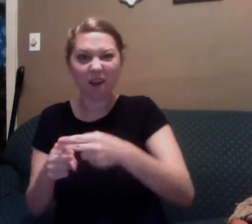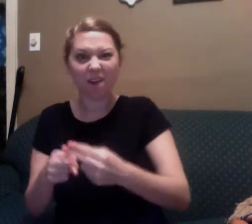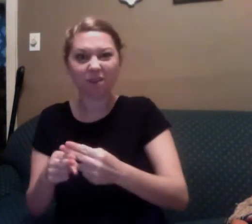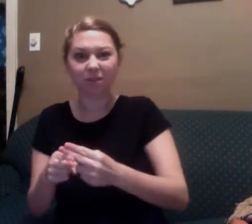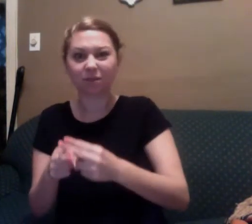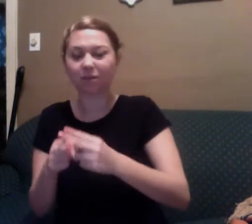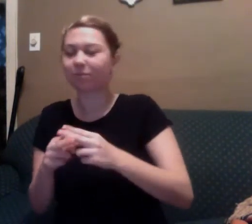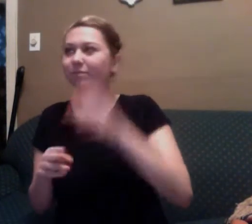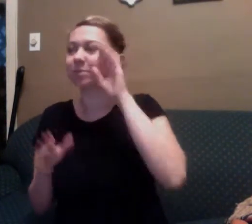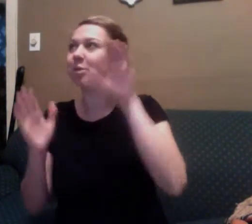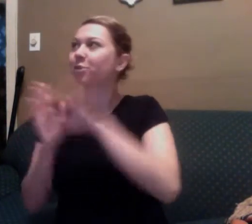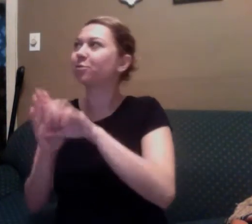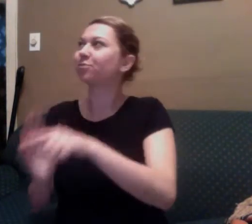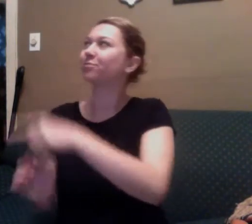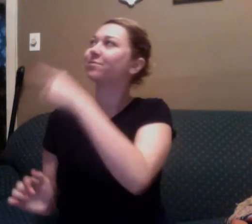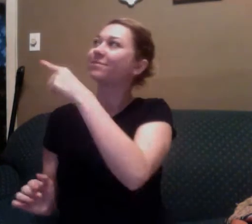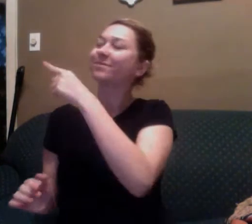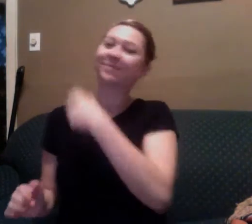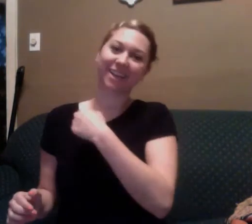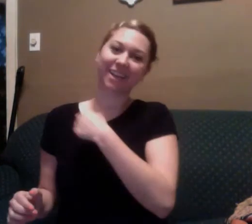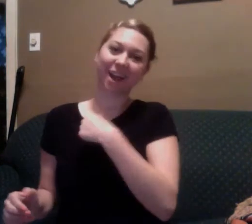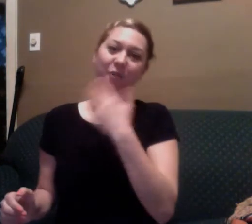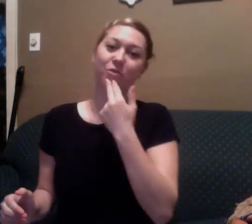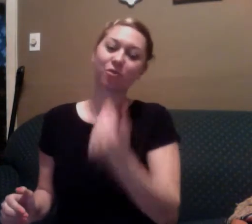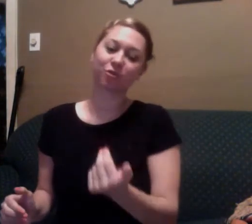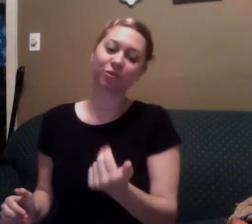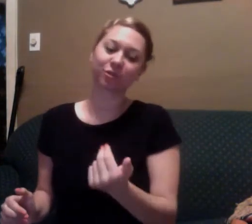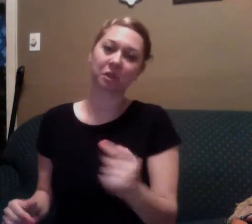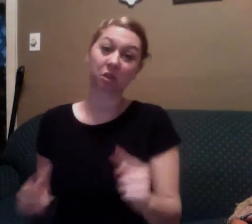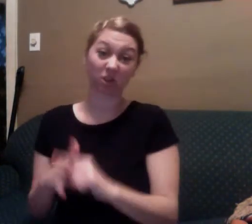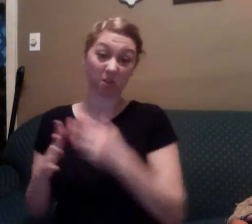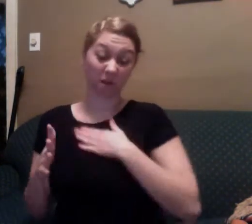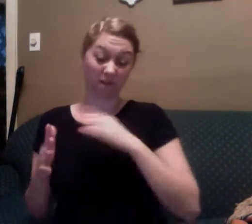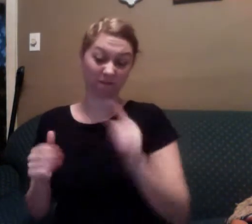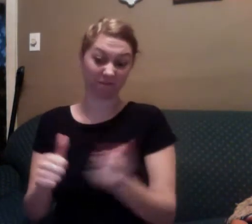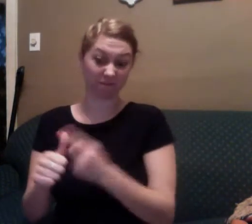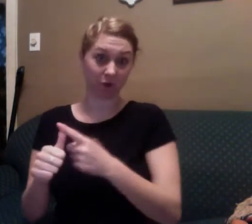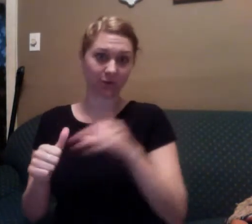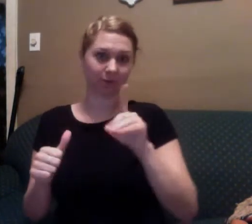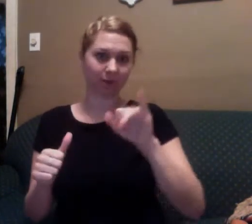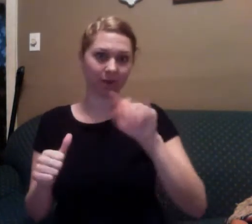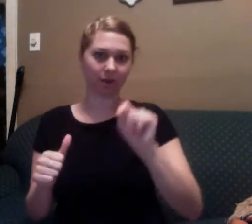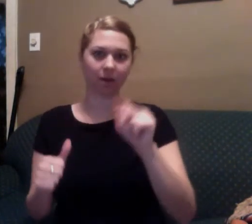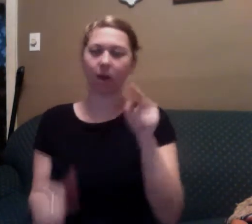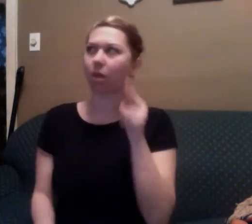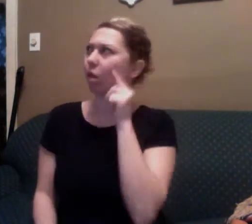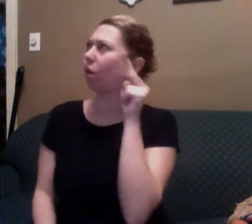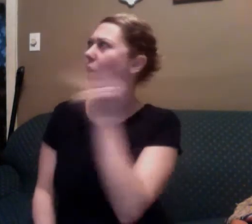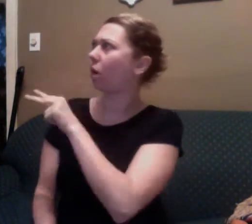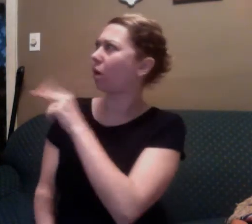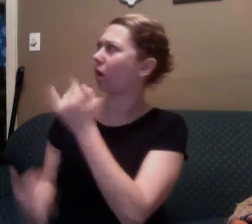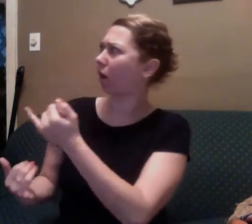at age 13 when I started my first diet. I look at that picture now and I think, you did not